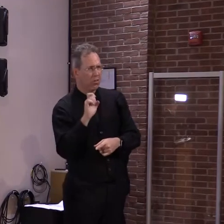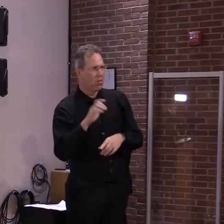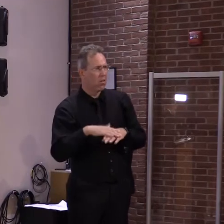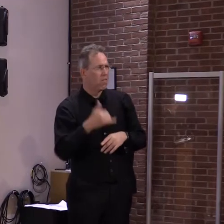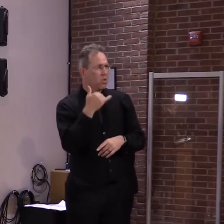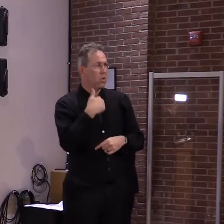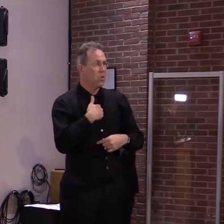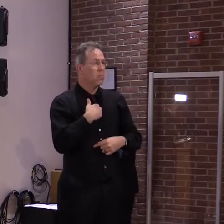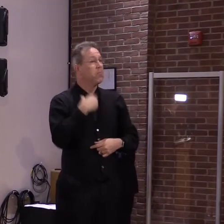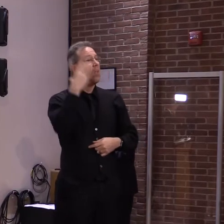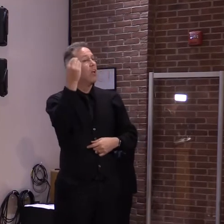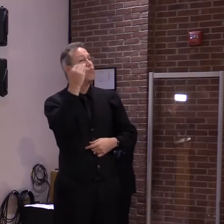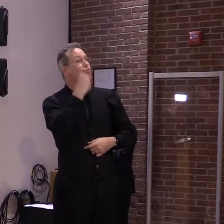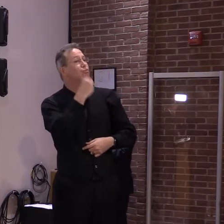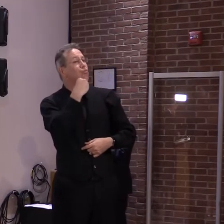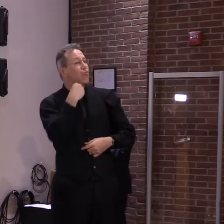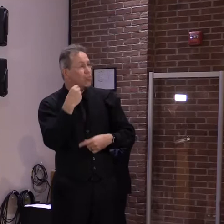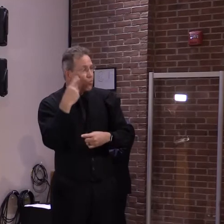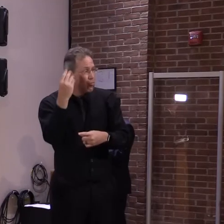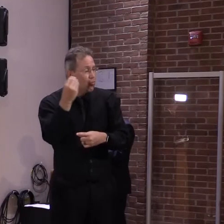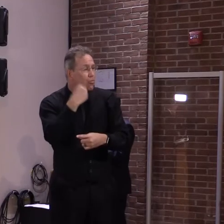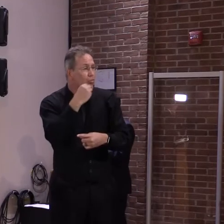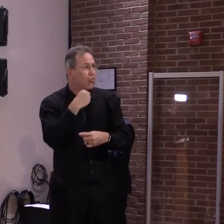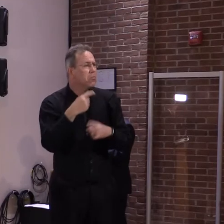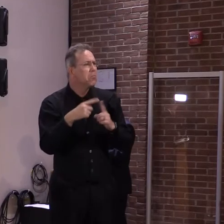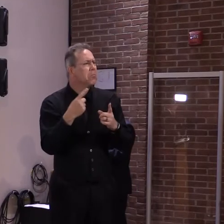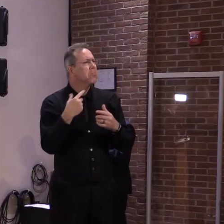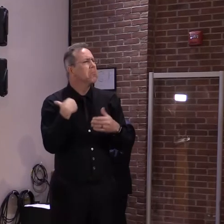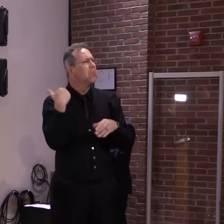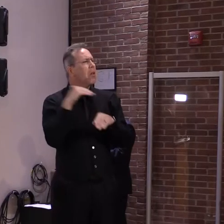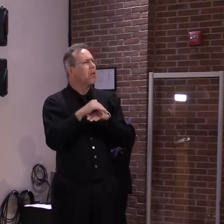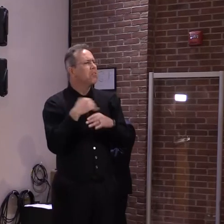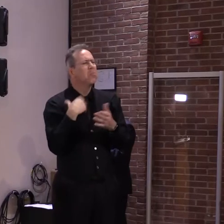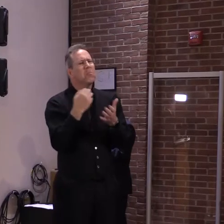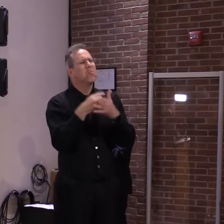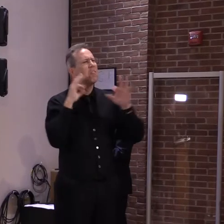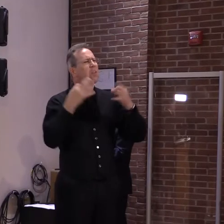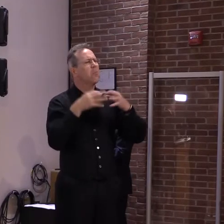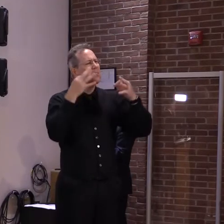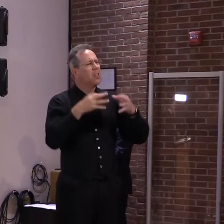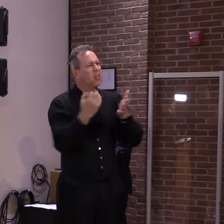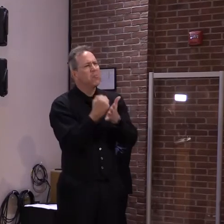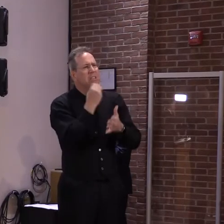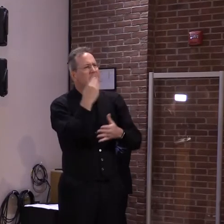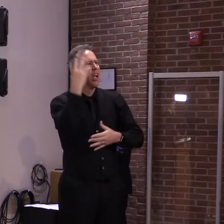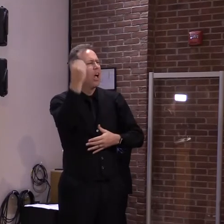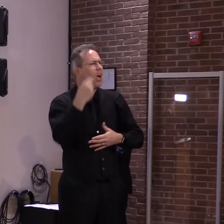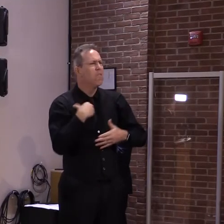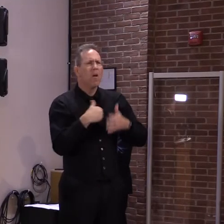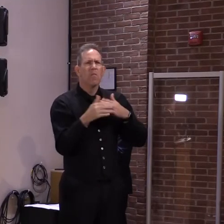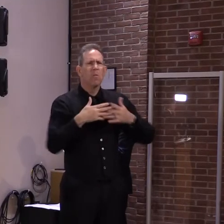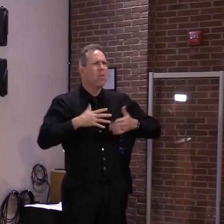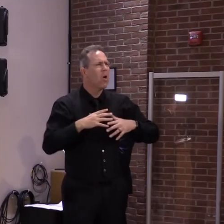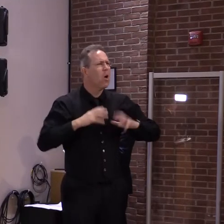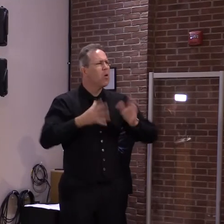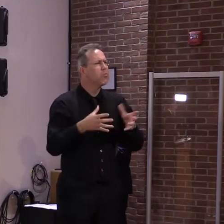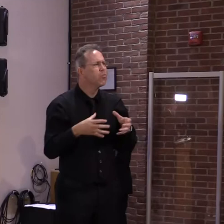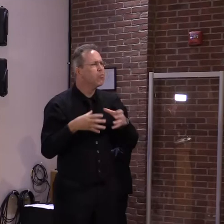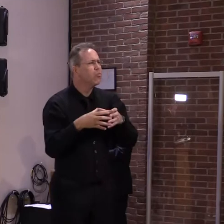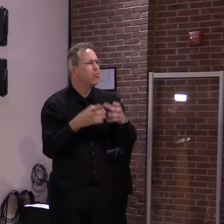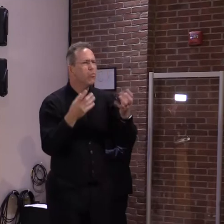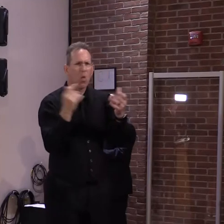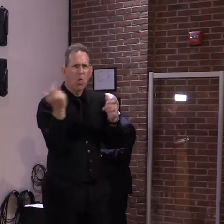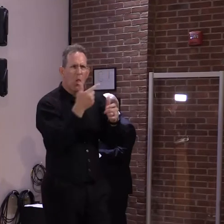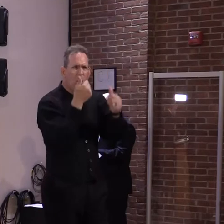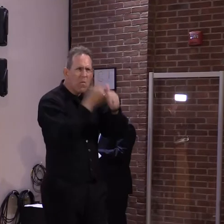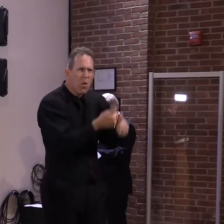So put the responsibility of it on the person who's choosing to do an event or an activity, and they should be thinking about what, you